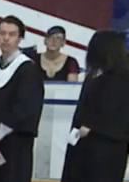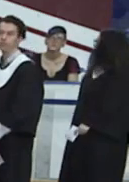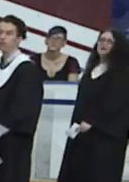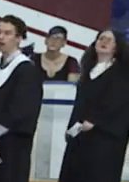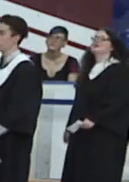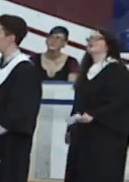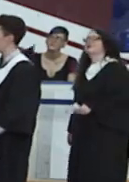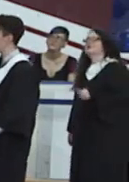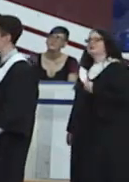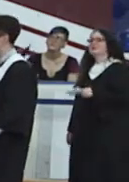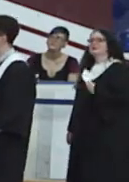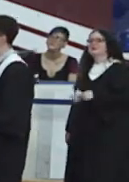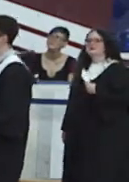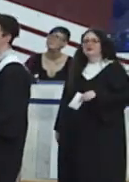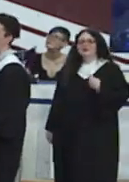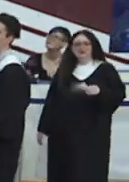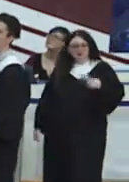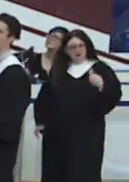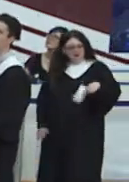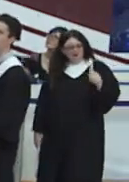Catherine McLeod.